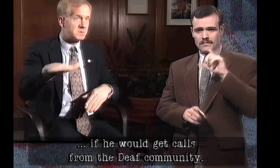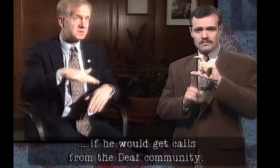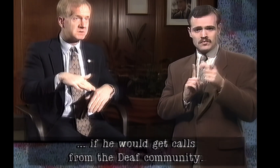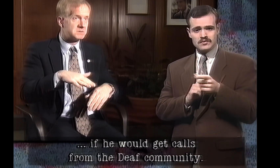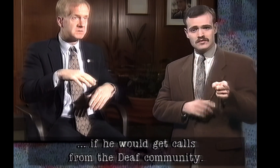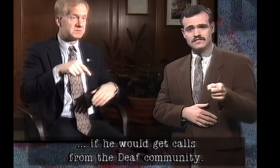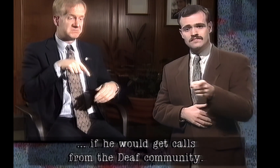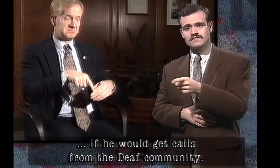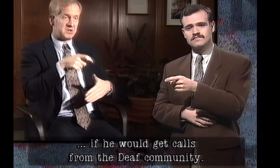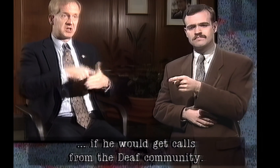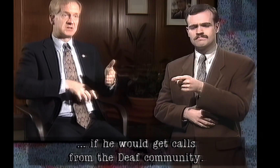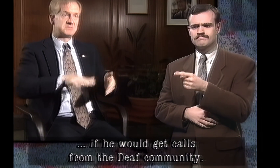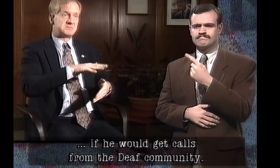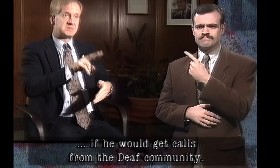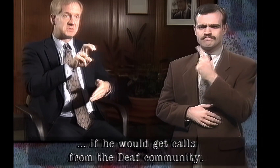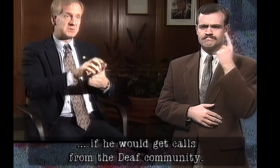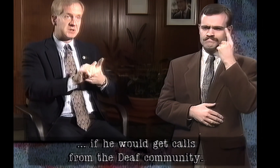get calls from the deaf community.